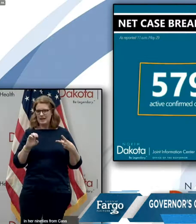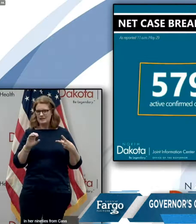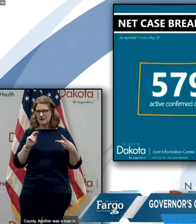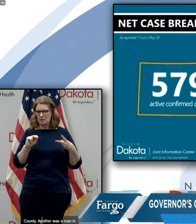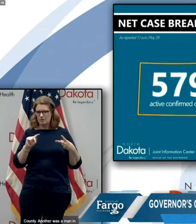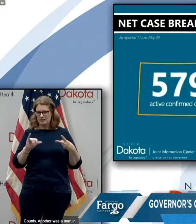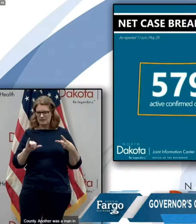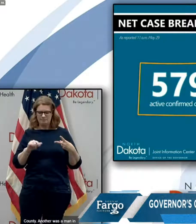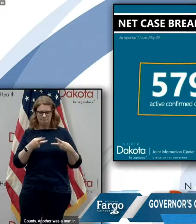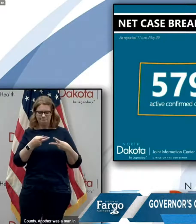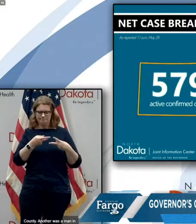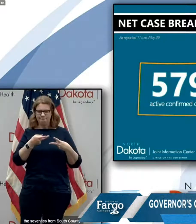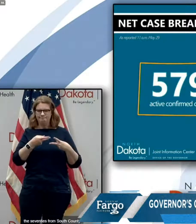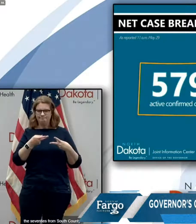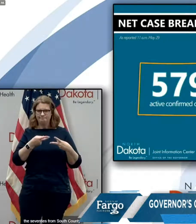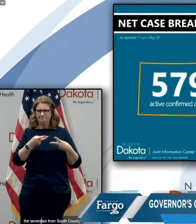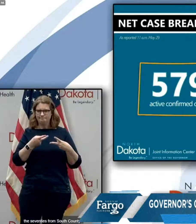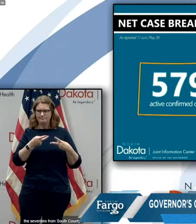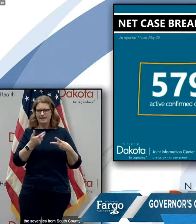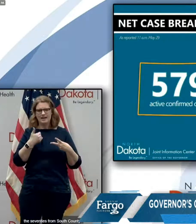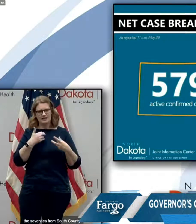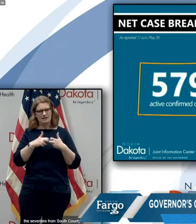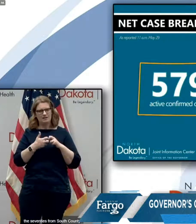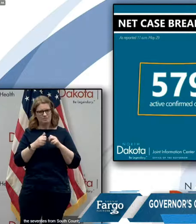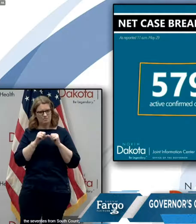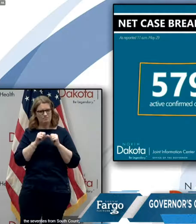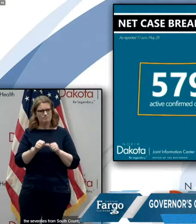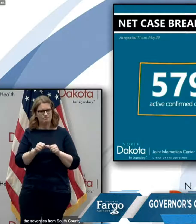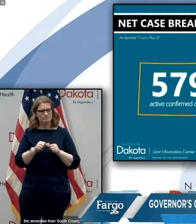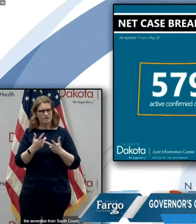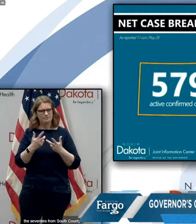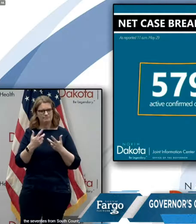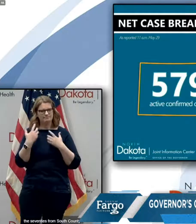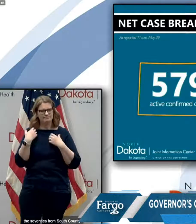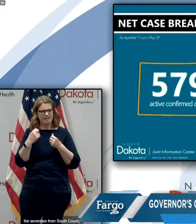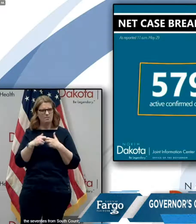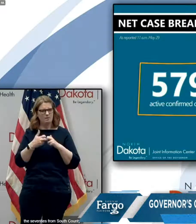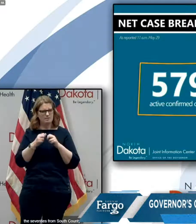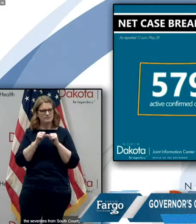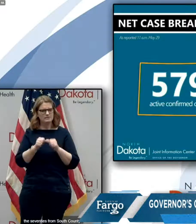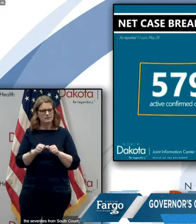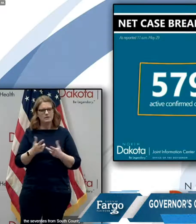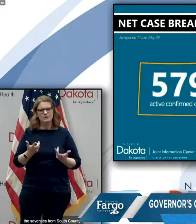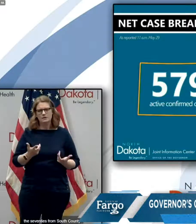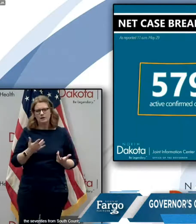County, and both of those individuals had underlying health conditions. And as always,